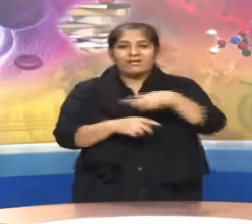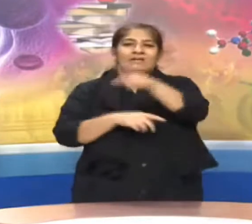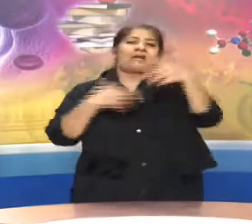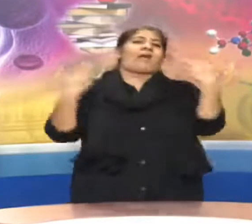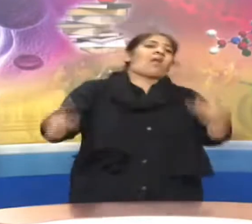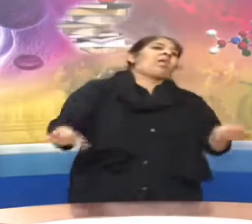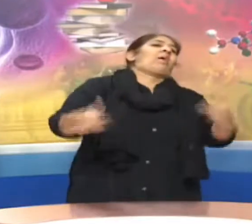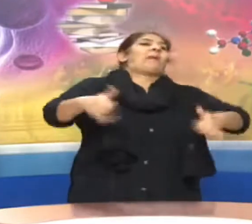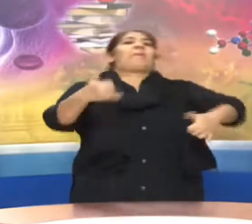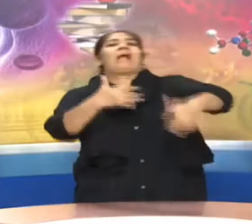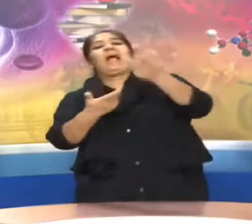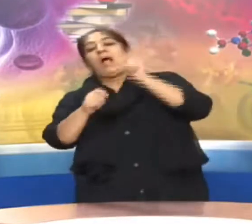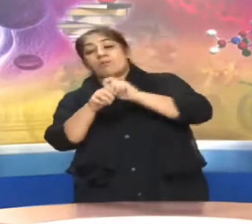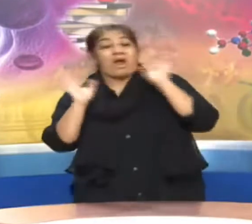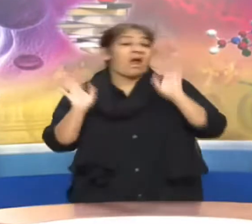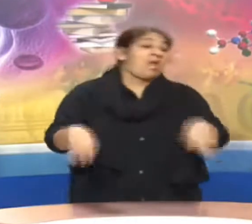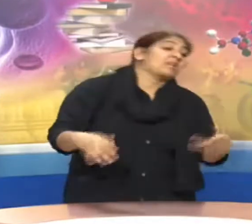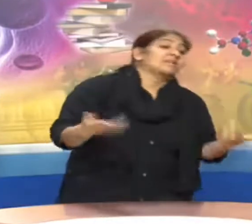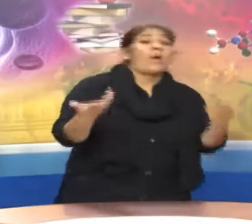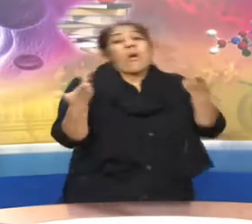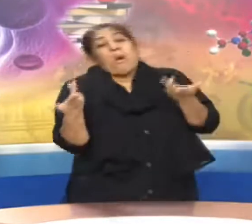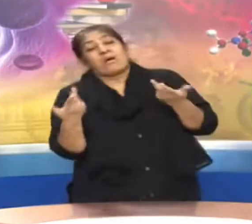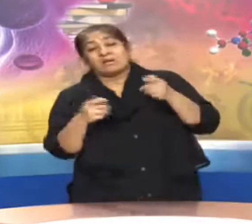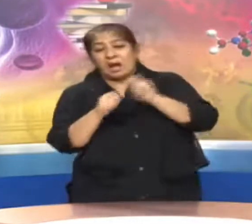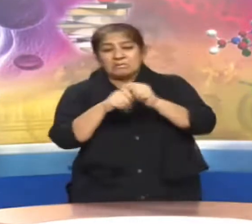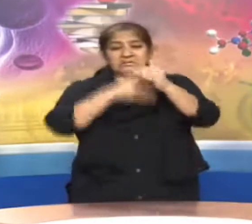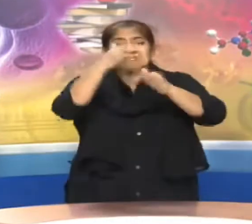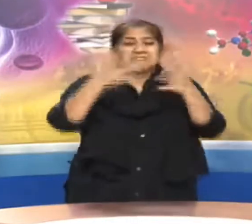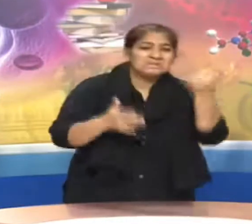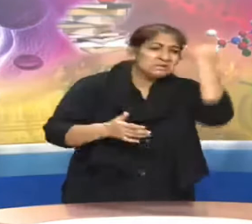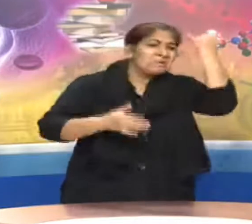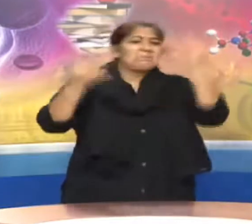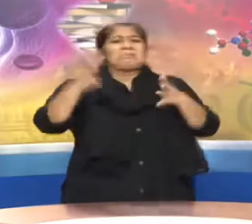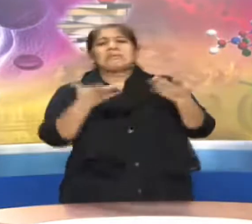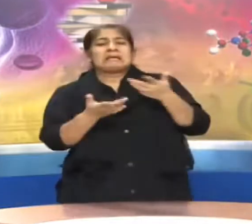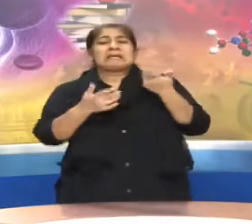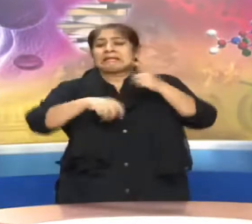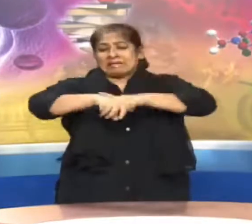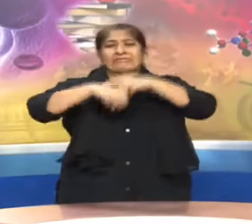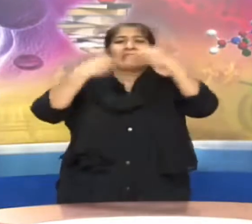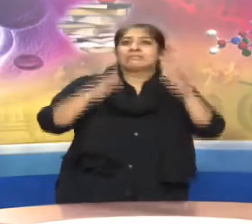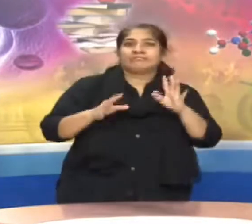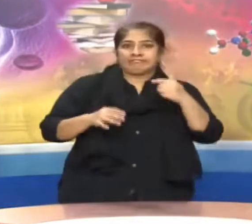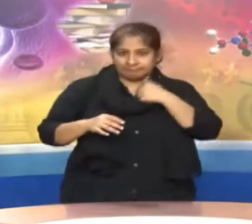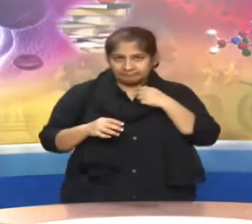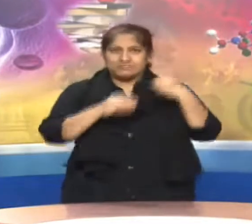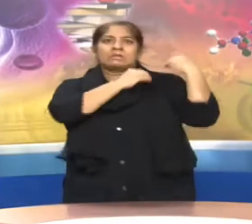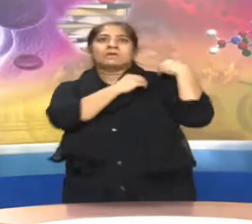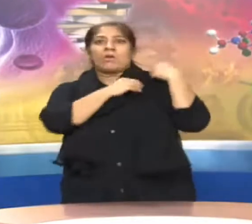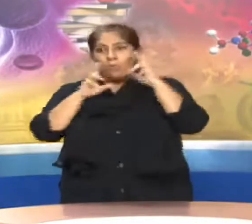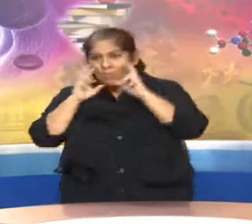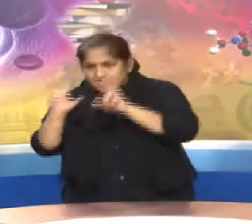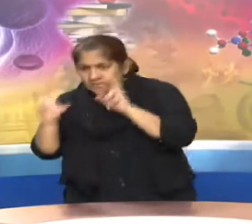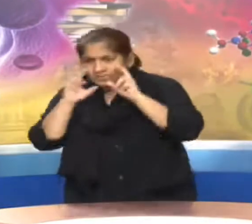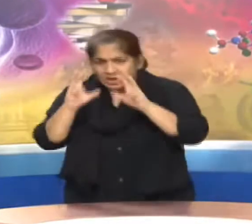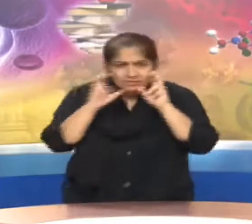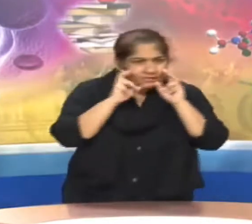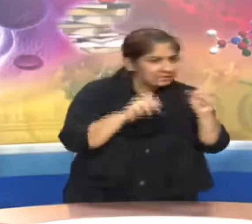teachers there is a principal. Principal supervises all the teachers and their work. So, similarly, the supervision is